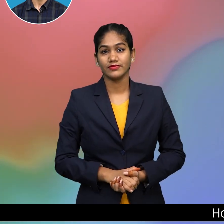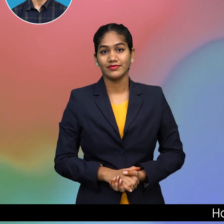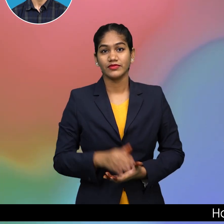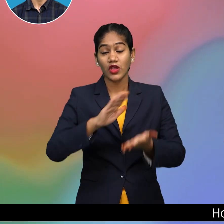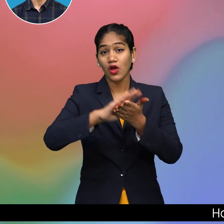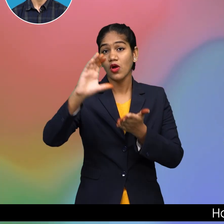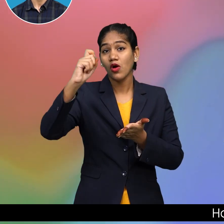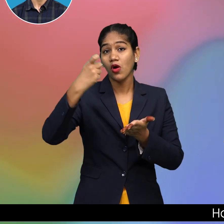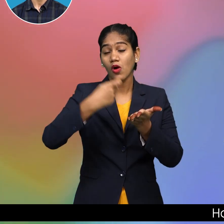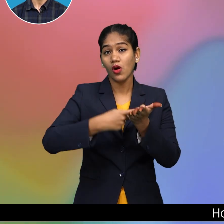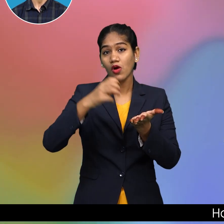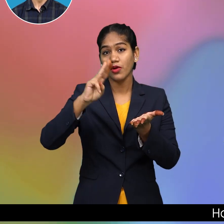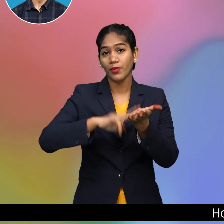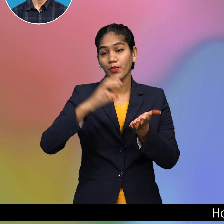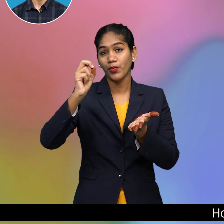hormones,